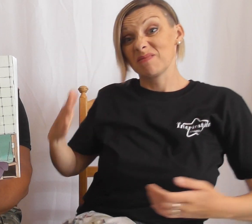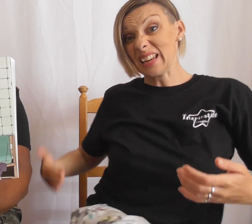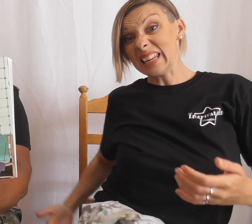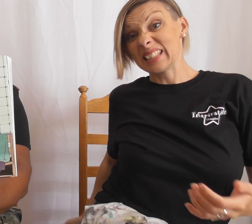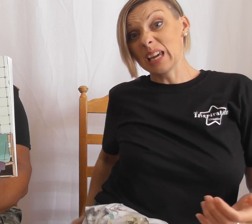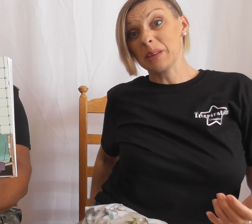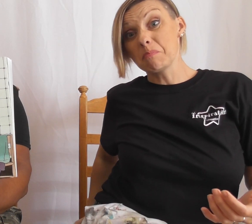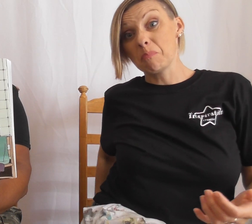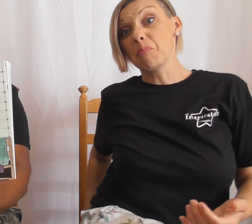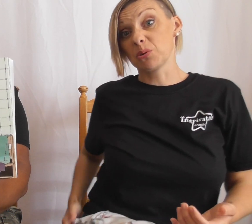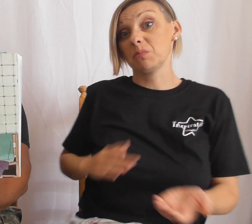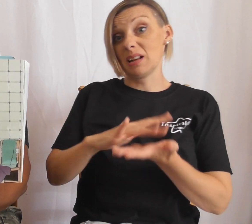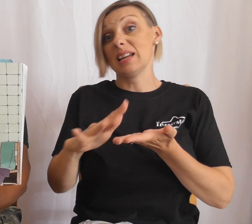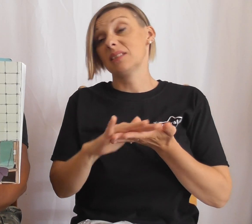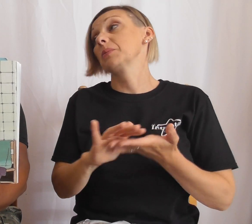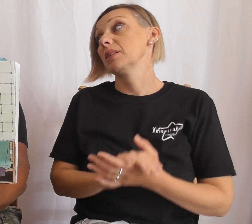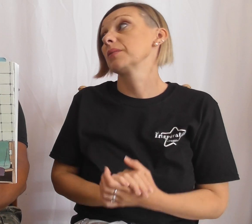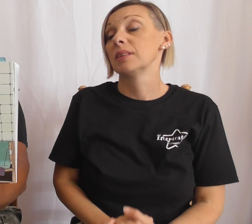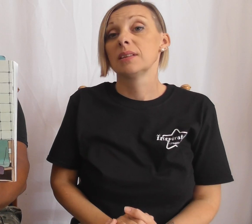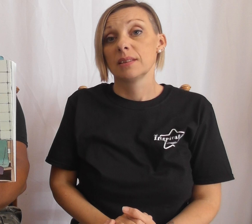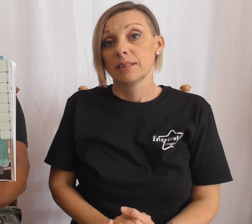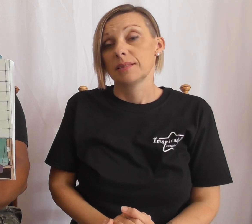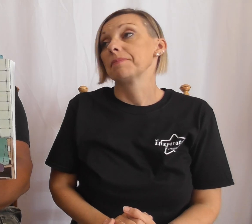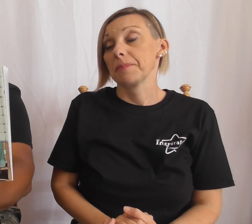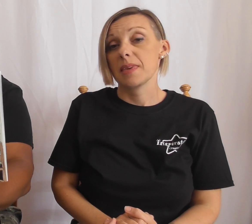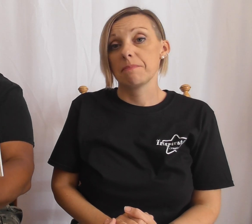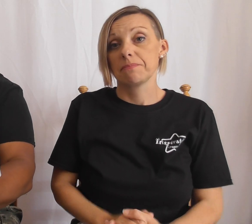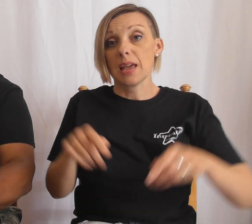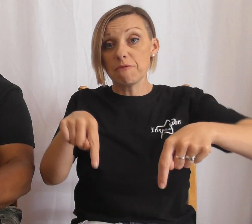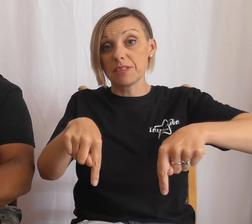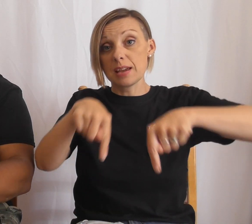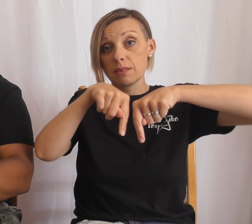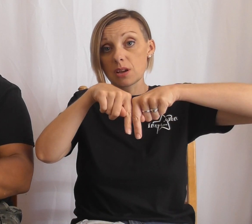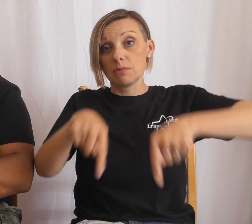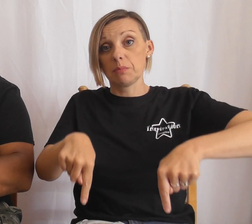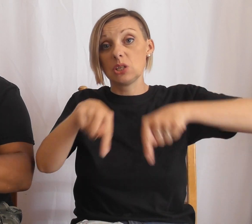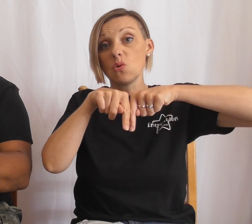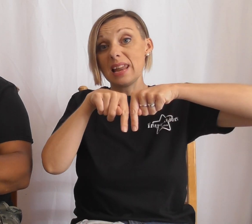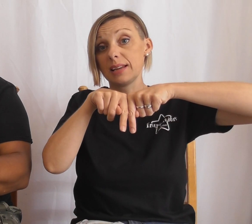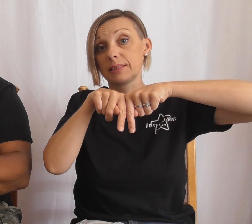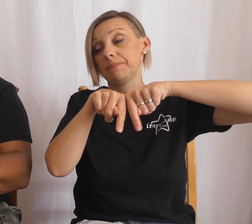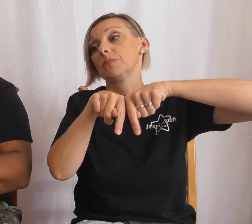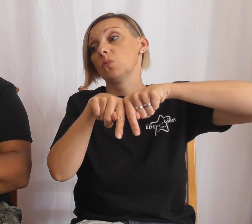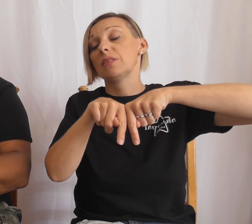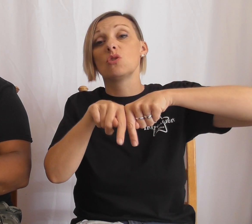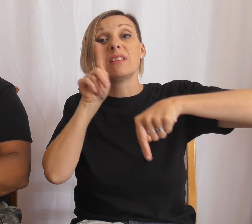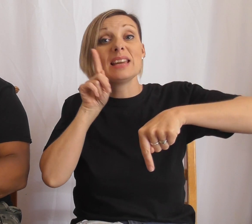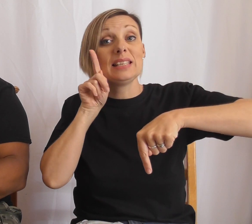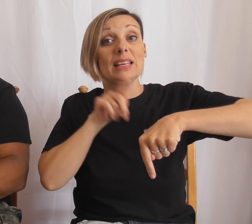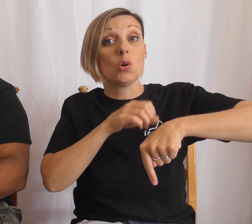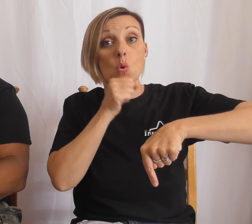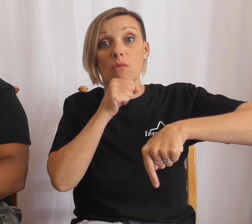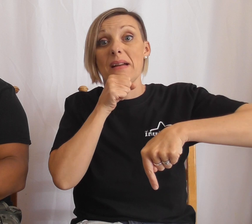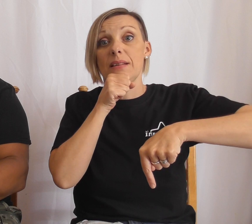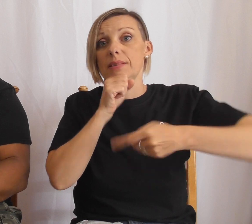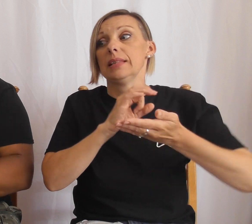remembered. He needs to keep his bottom clean. You've got to keep your bottom. You've got to keep your bottom clean. Yeah. Everything that goes up to your legs, whether you're a